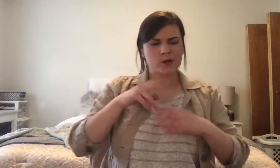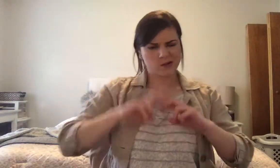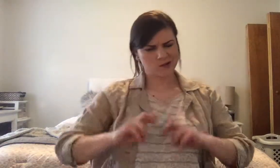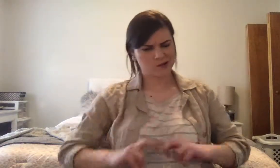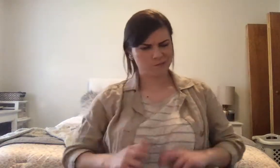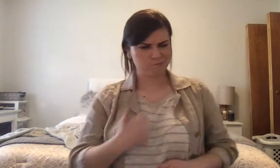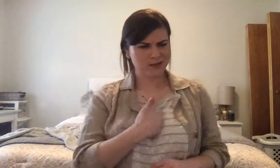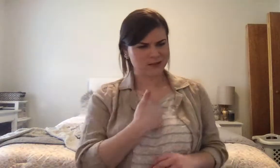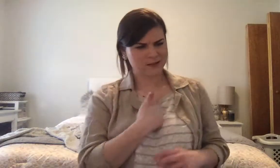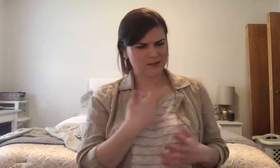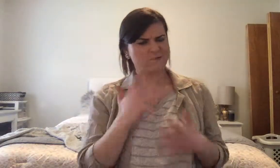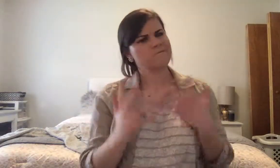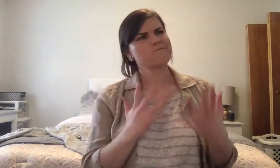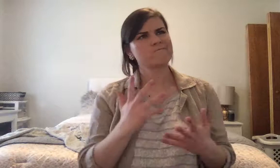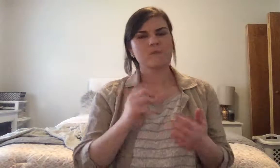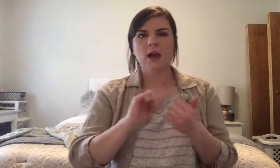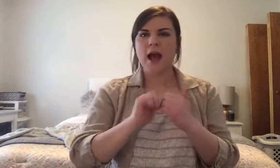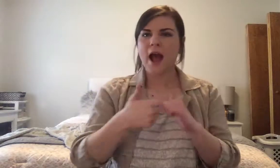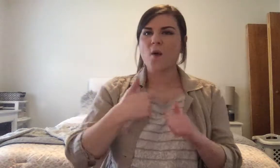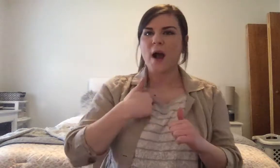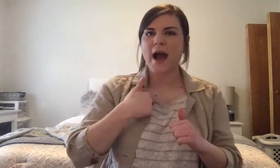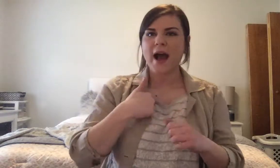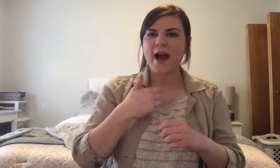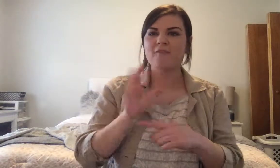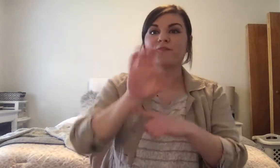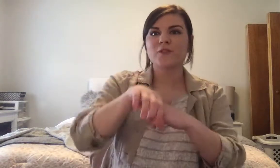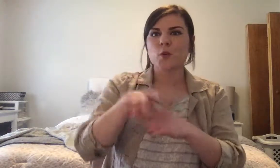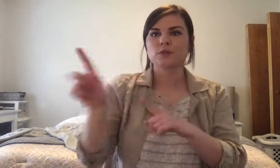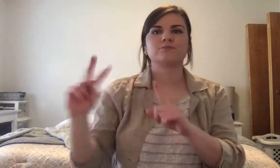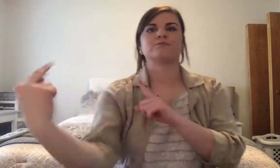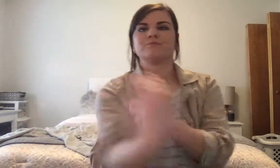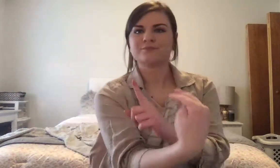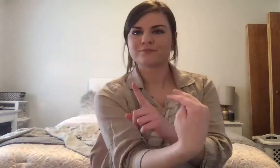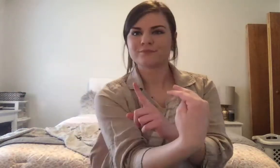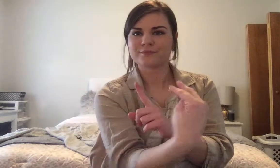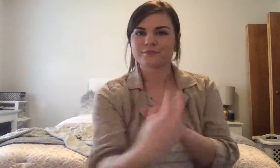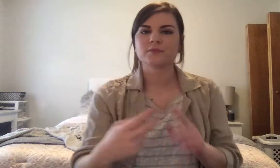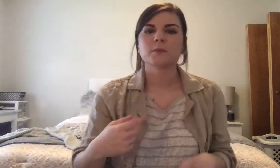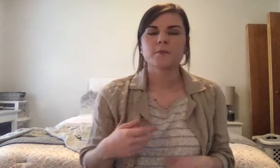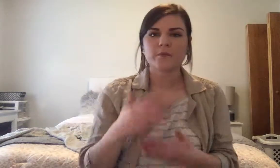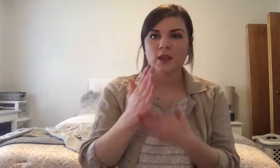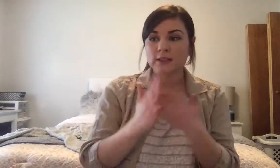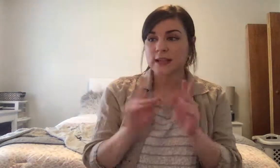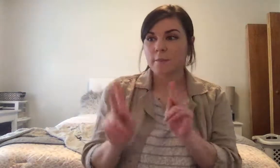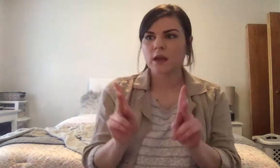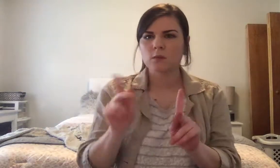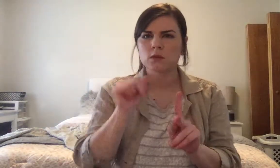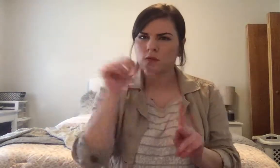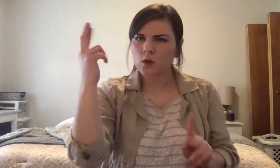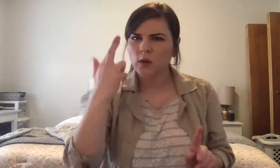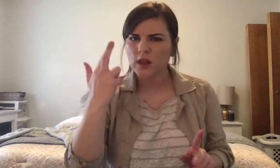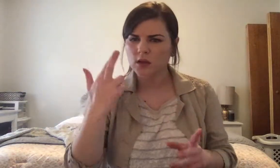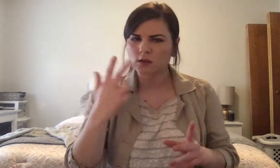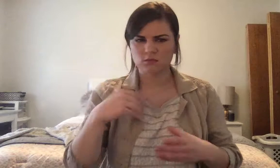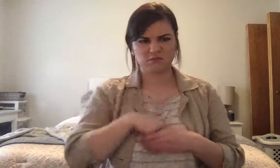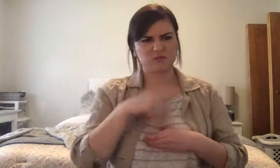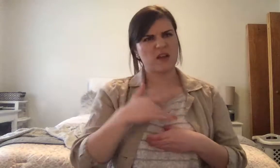turning the tables on the viewer, of getting them to question themselves. Maybe they never realized that they thought that before, and by seeing this photograph, they